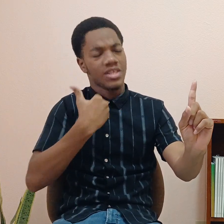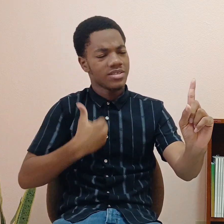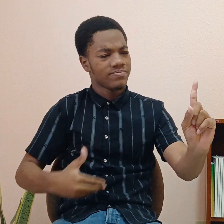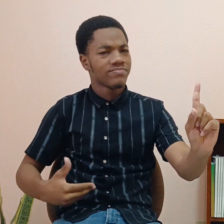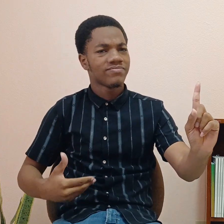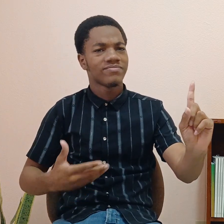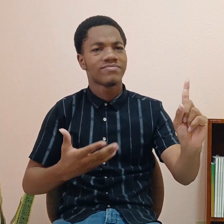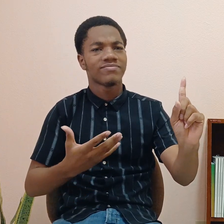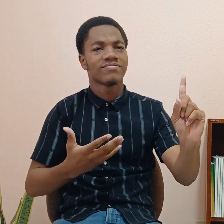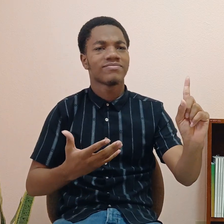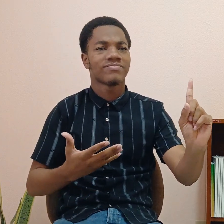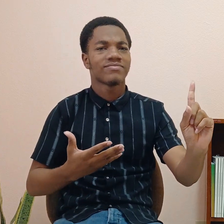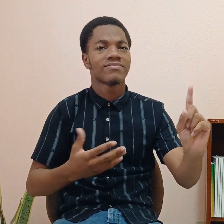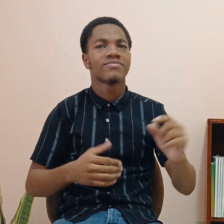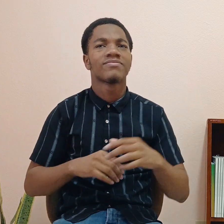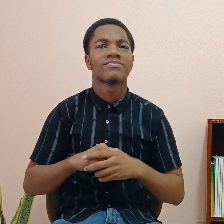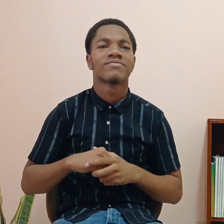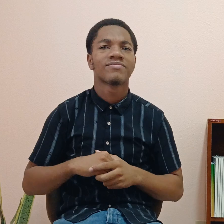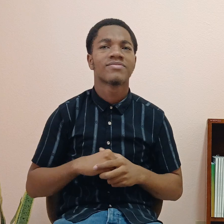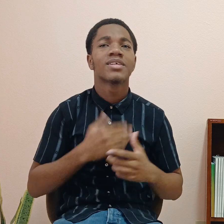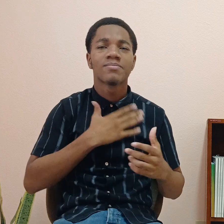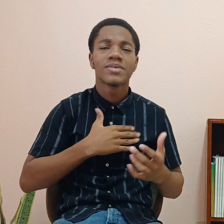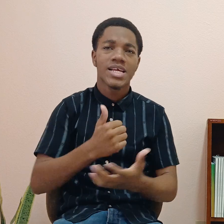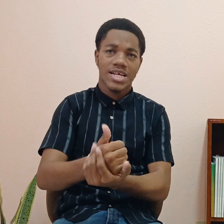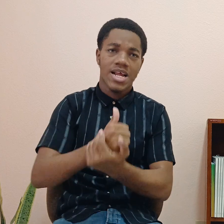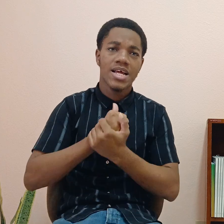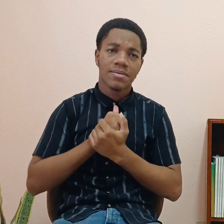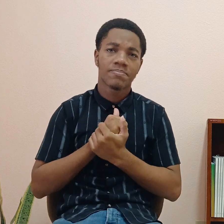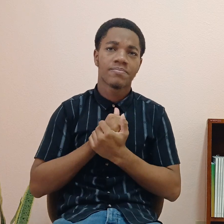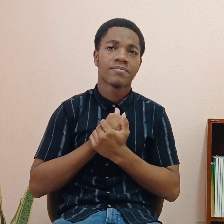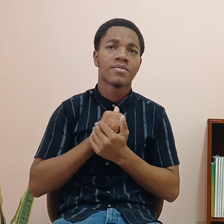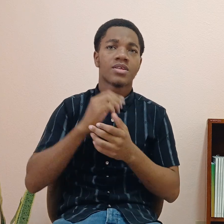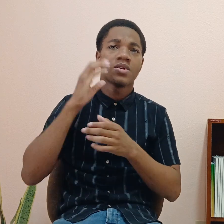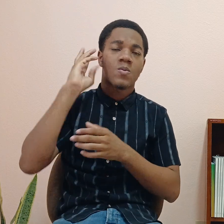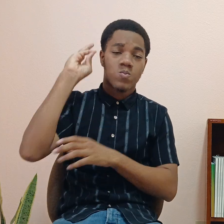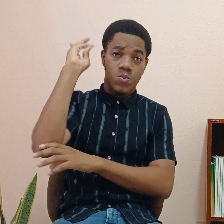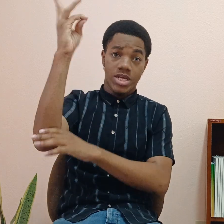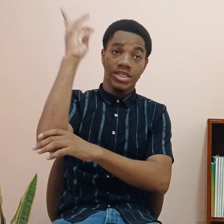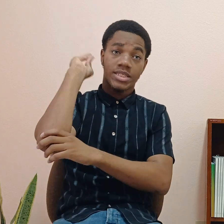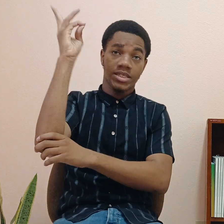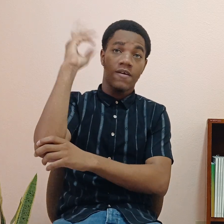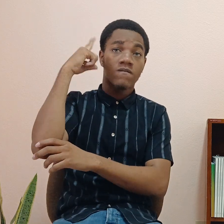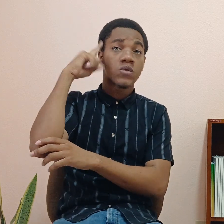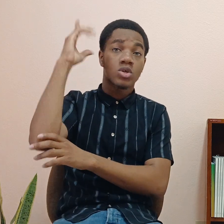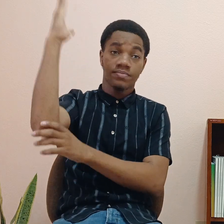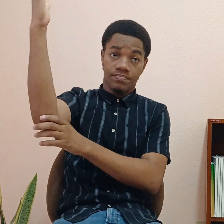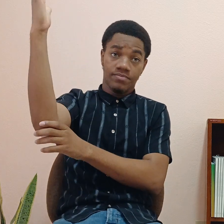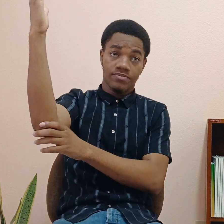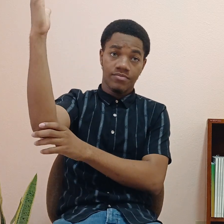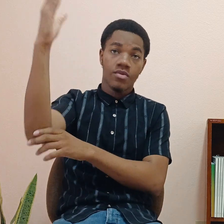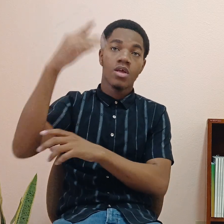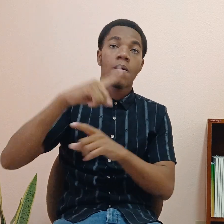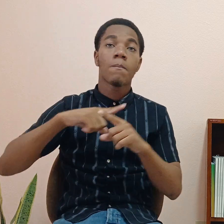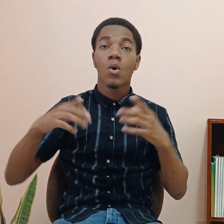Please help me to be a witness for you with how I behave both in and out of my